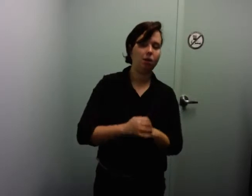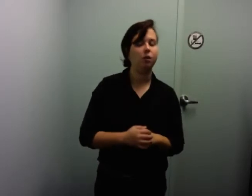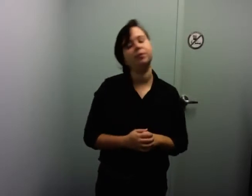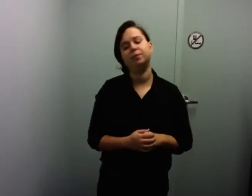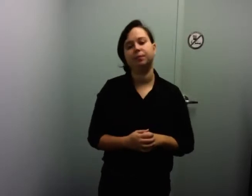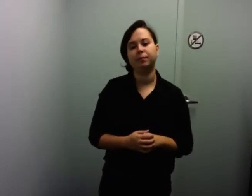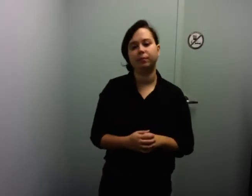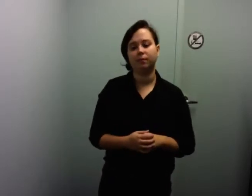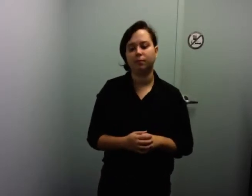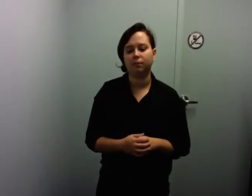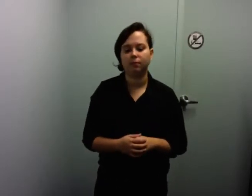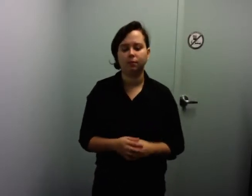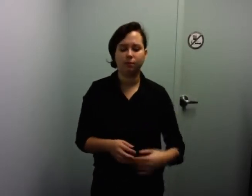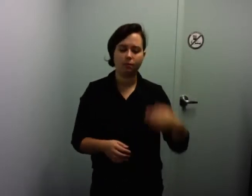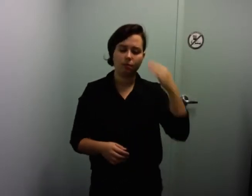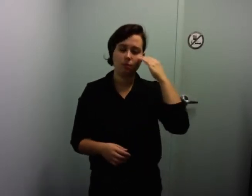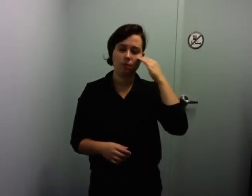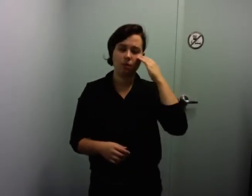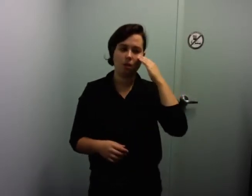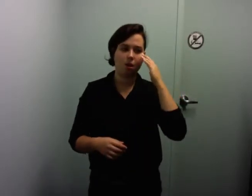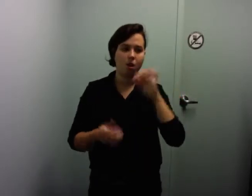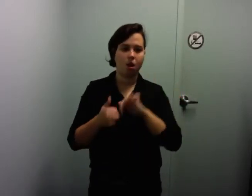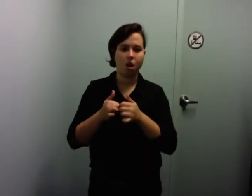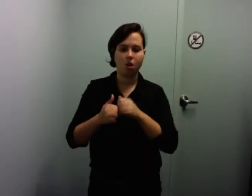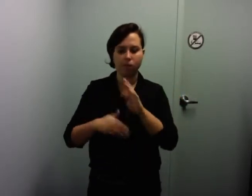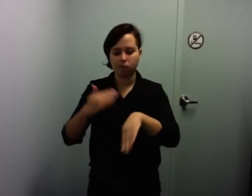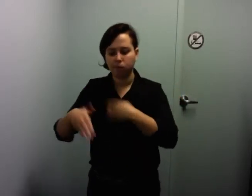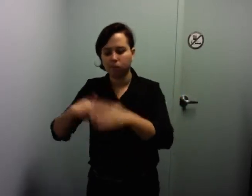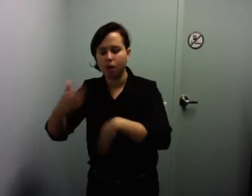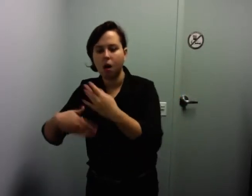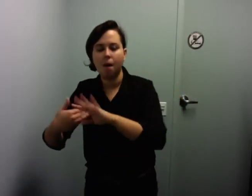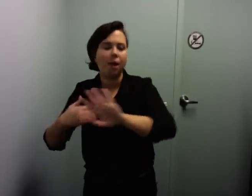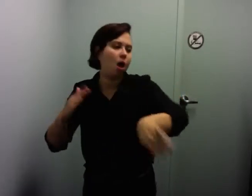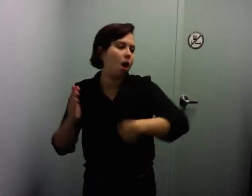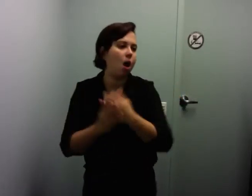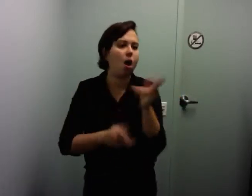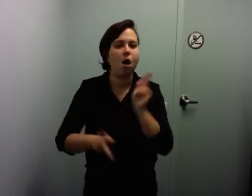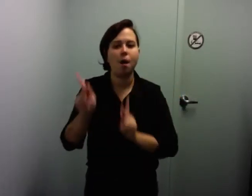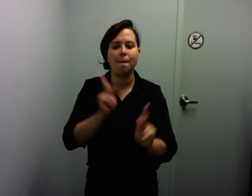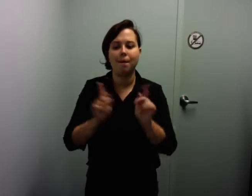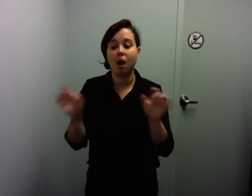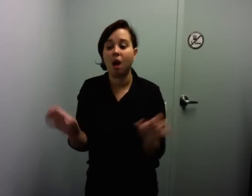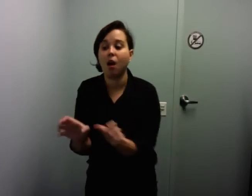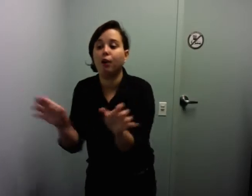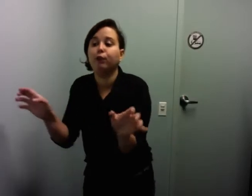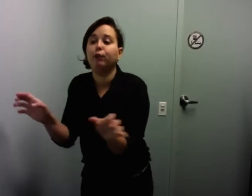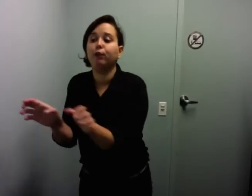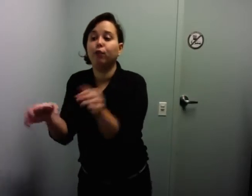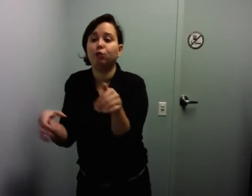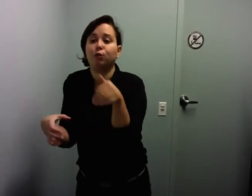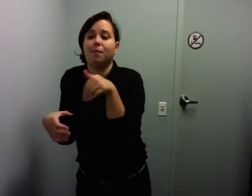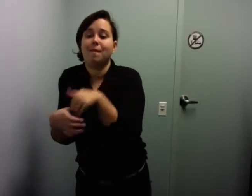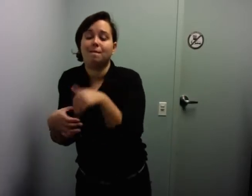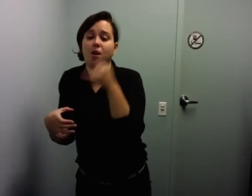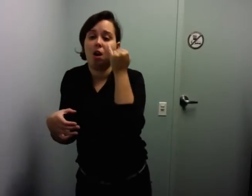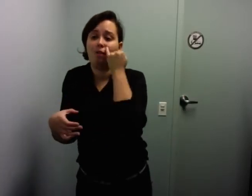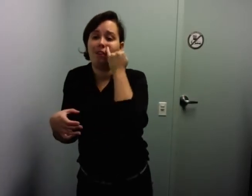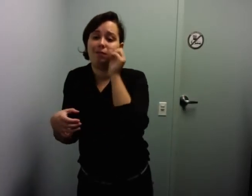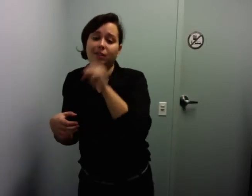to the point where all of us now are encouraged to participate, whether we do or not? Well, the good thing about this last election is we got